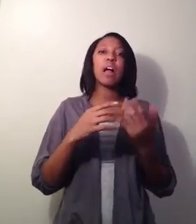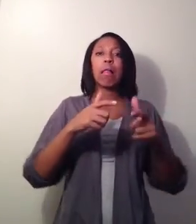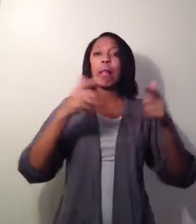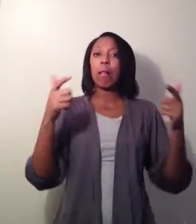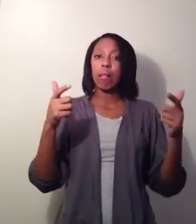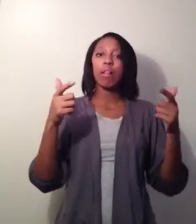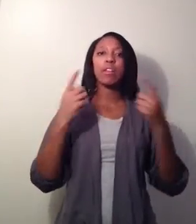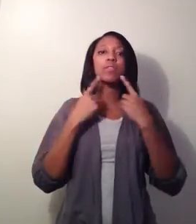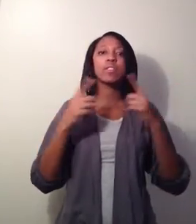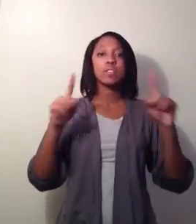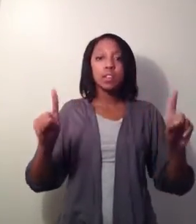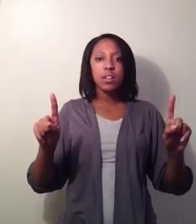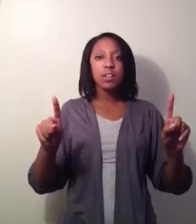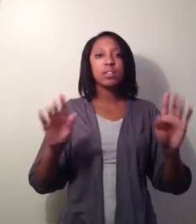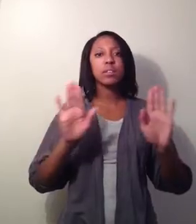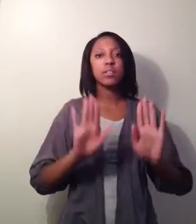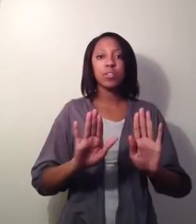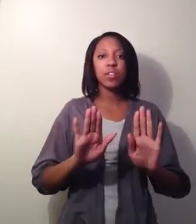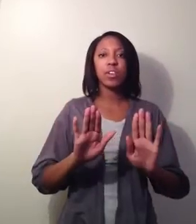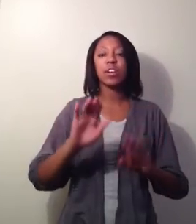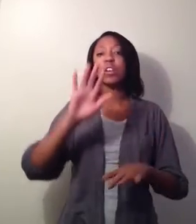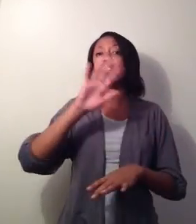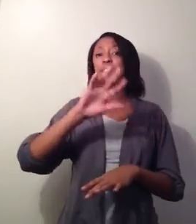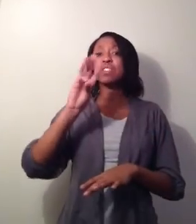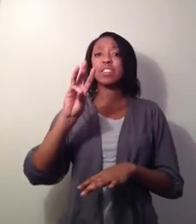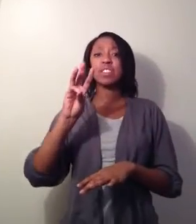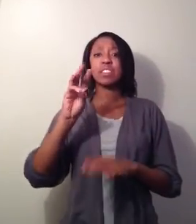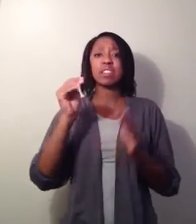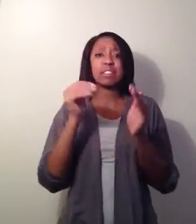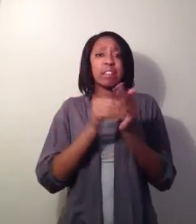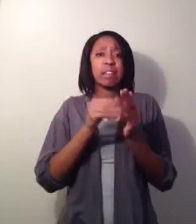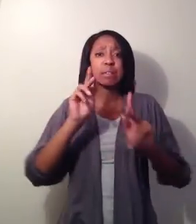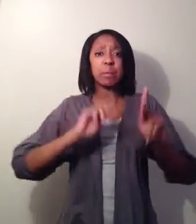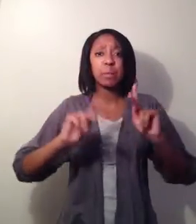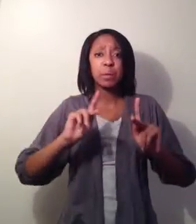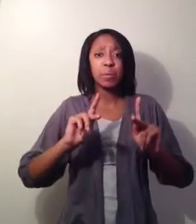where 56,000 people plus are becoming, and that's just what we know, and that's just an